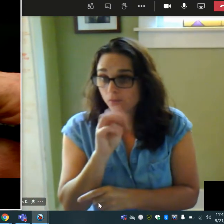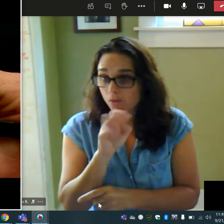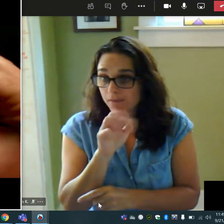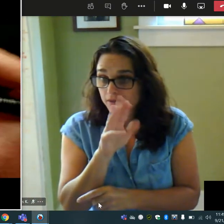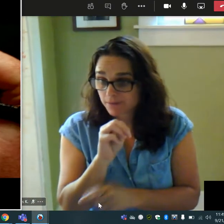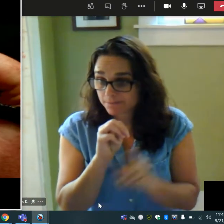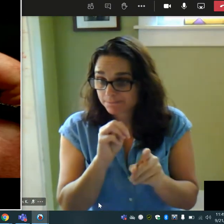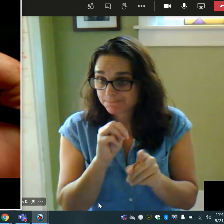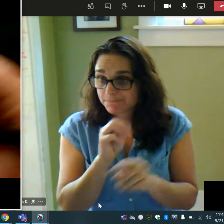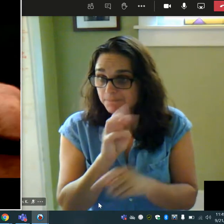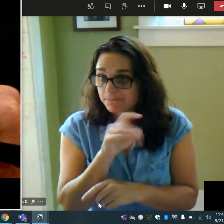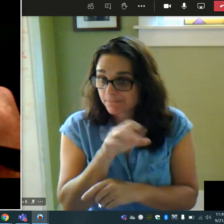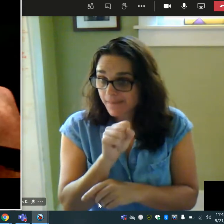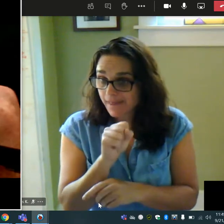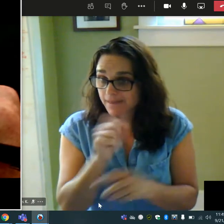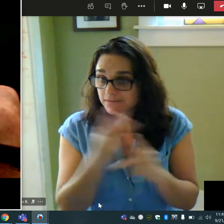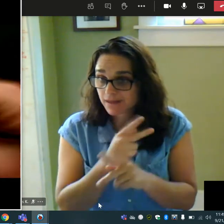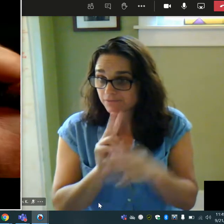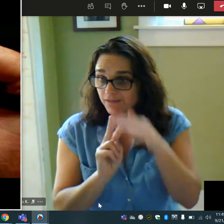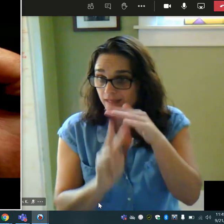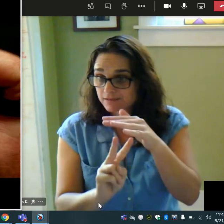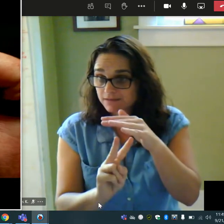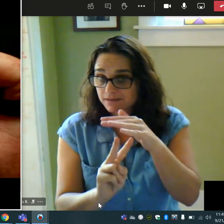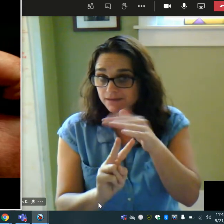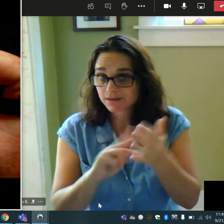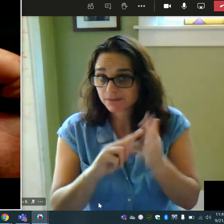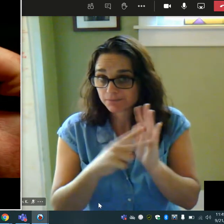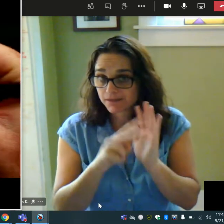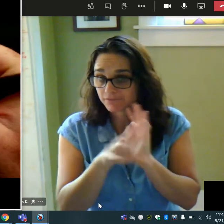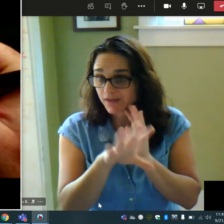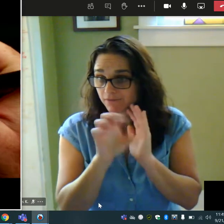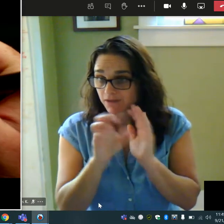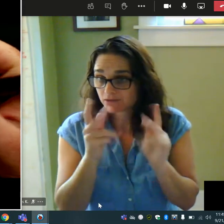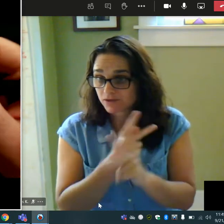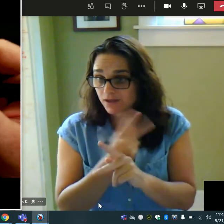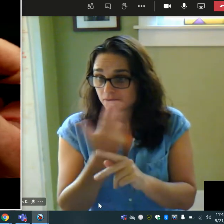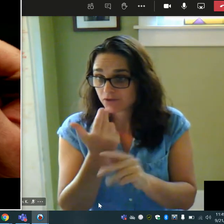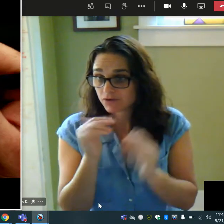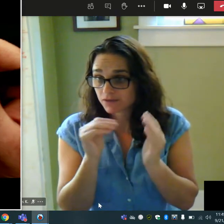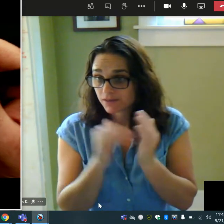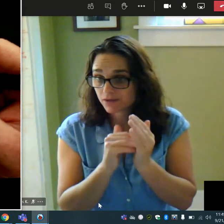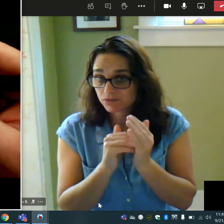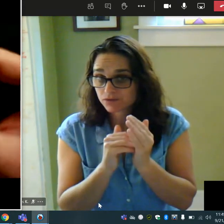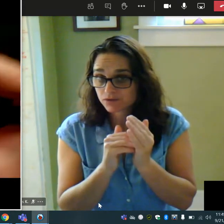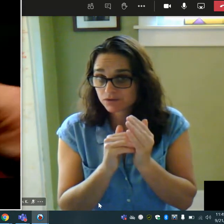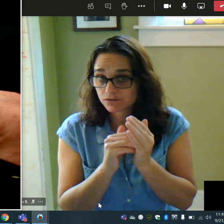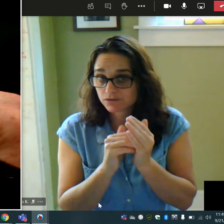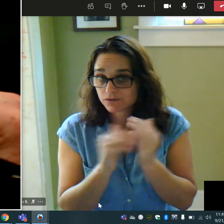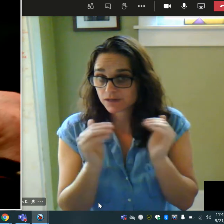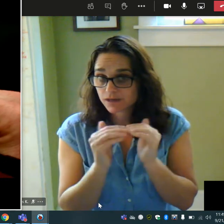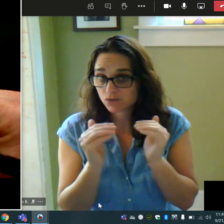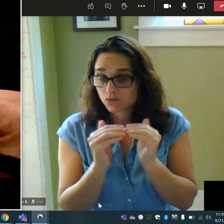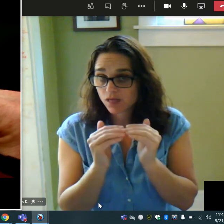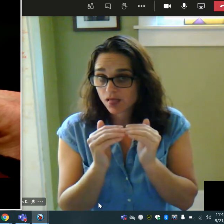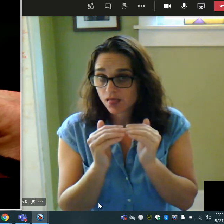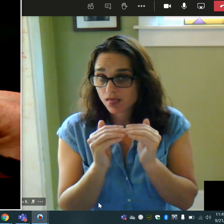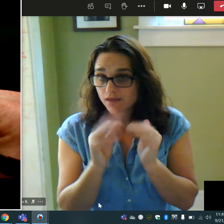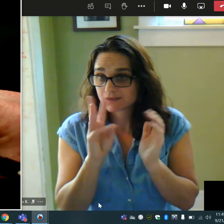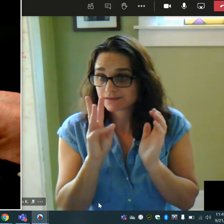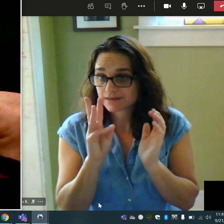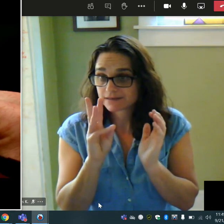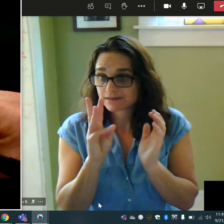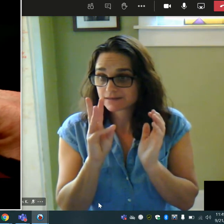velocity, 500 times 13,000 would give us